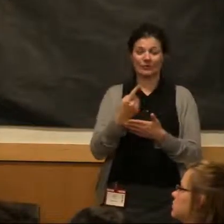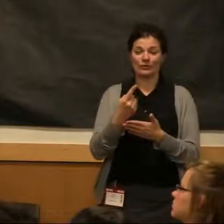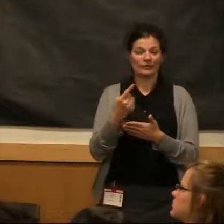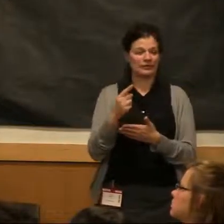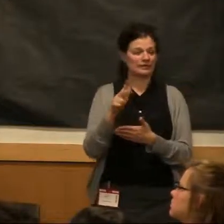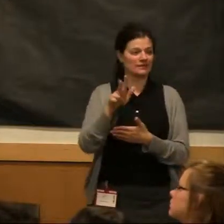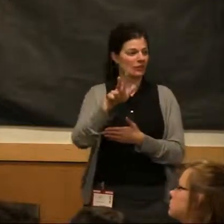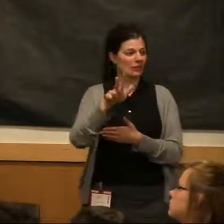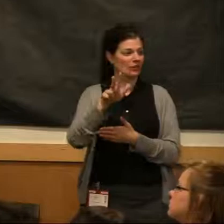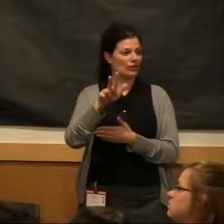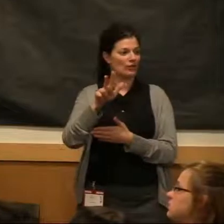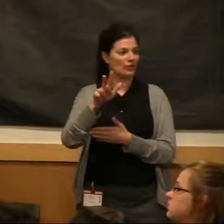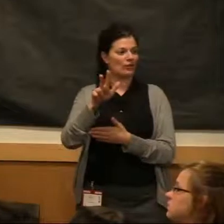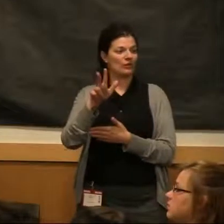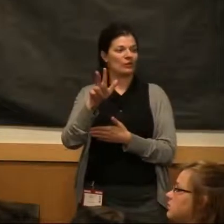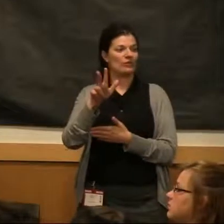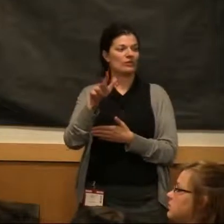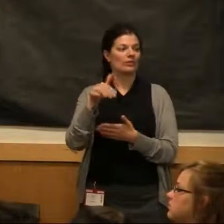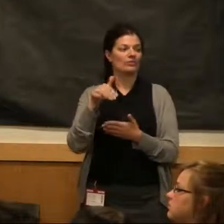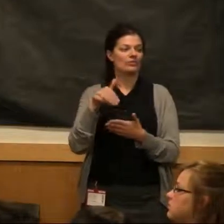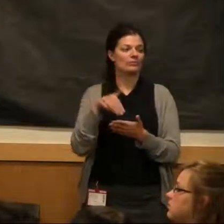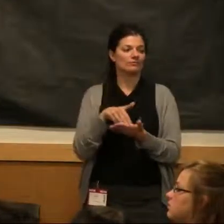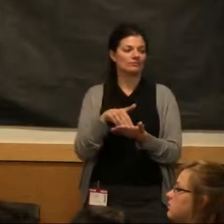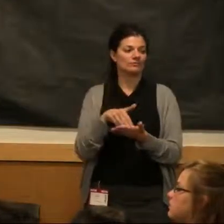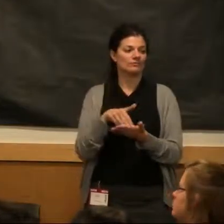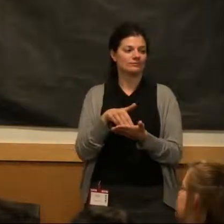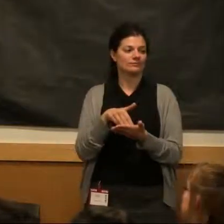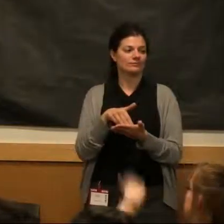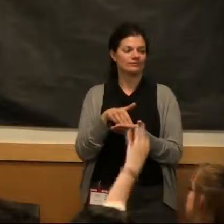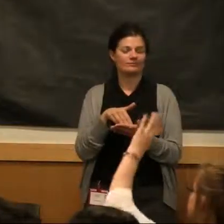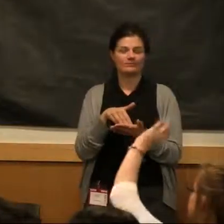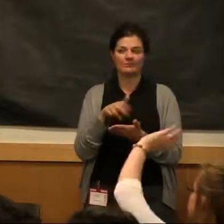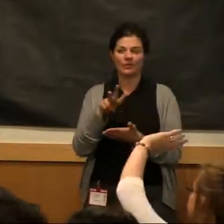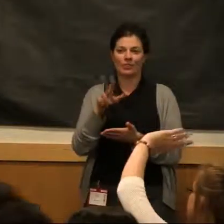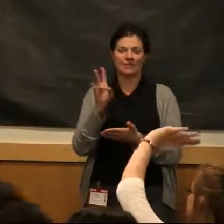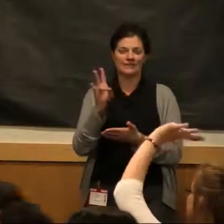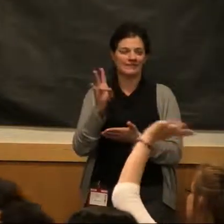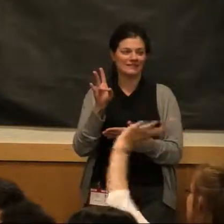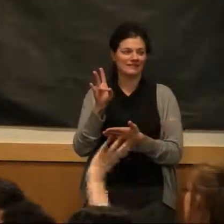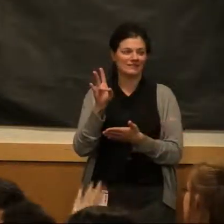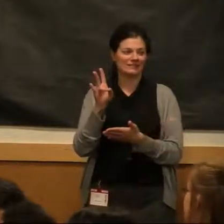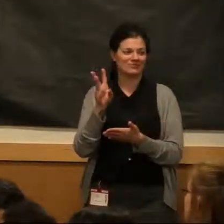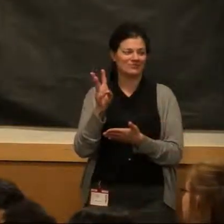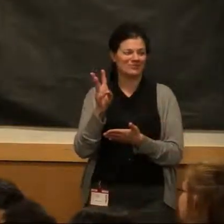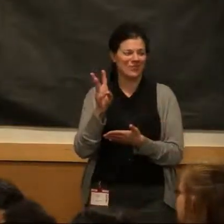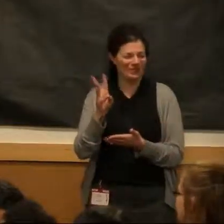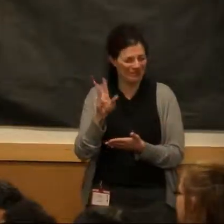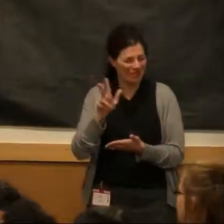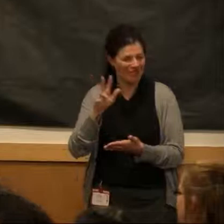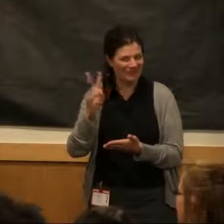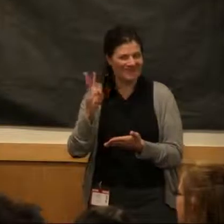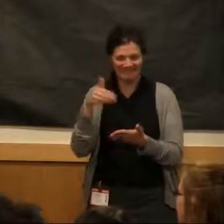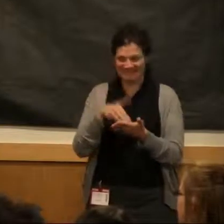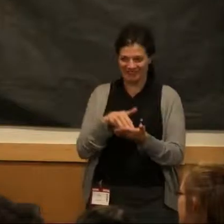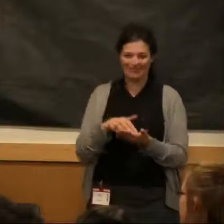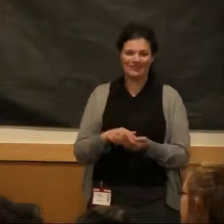semester, if I'm remembering correctly.